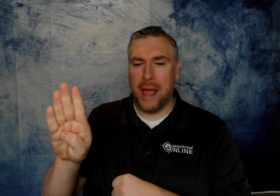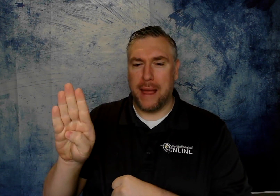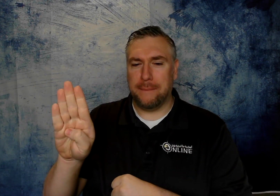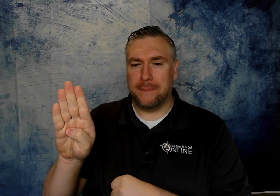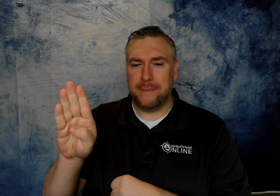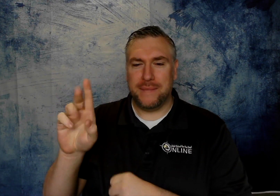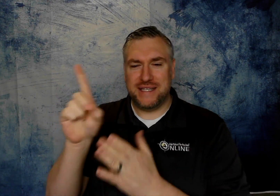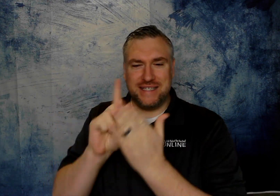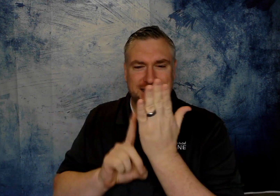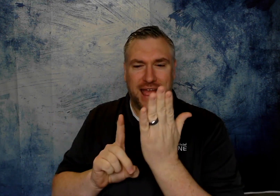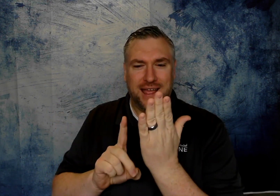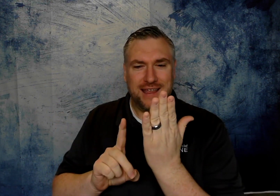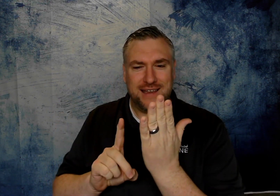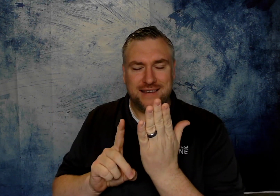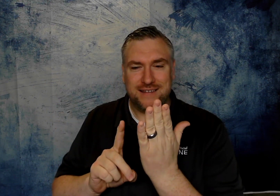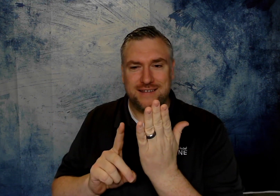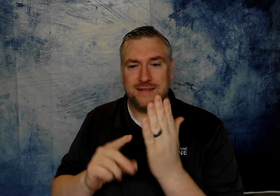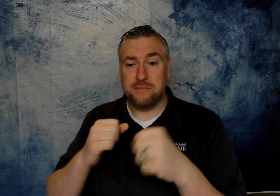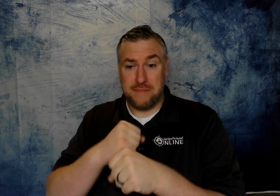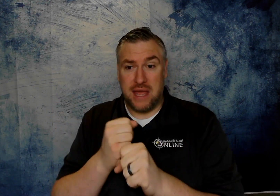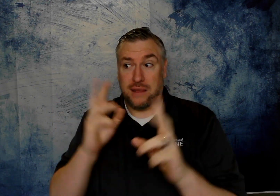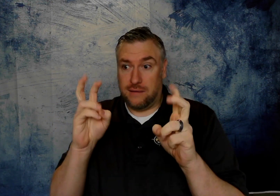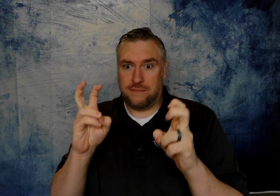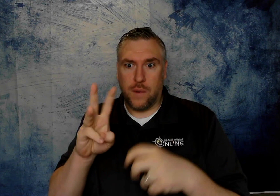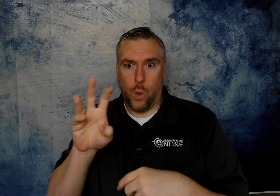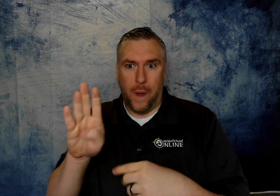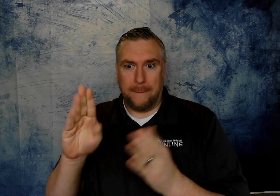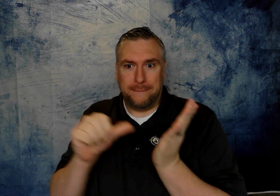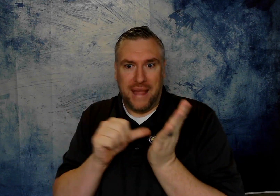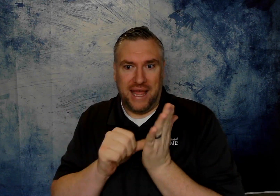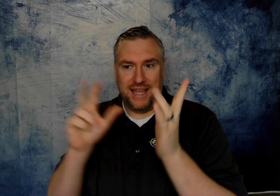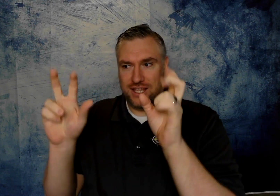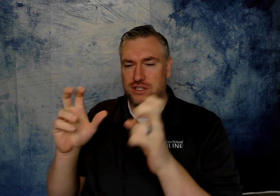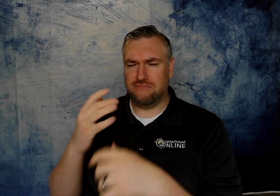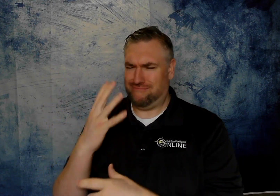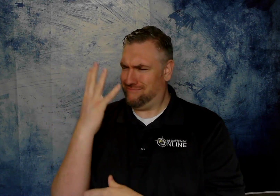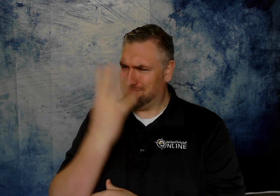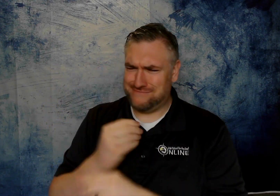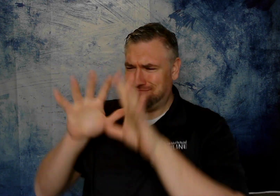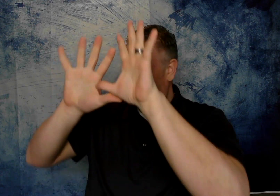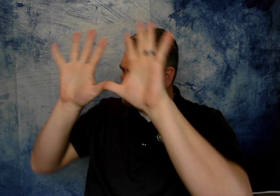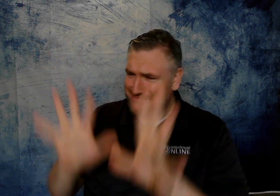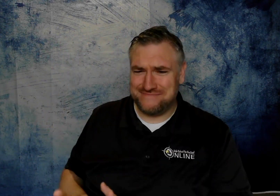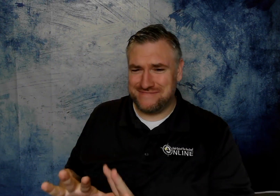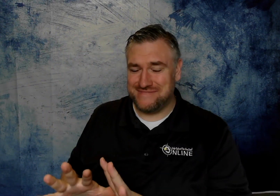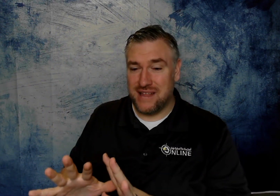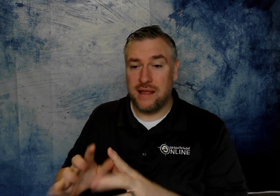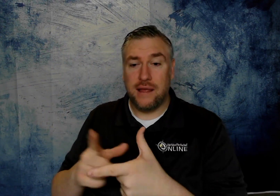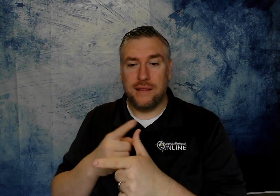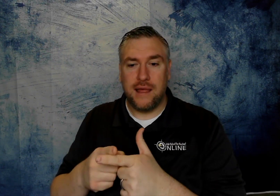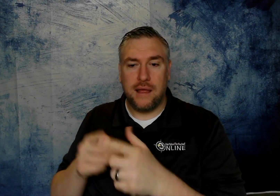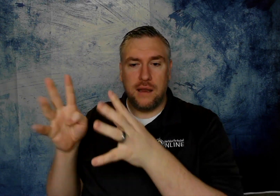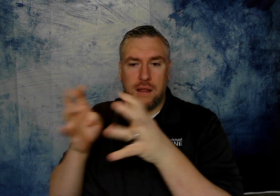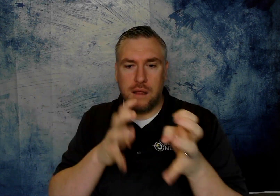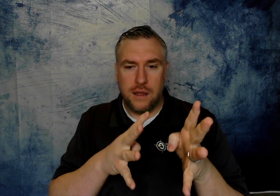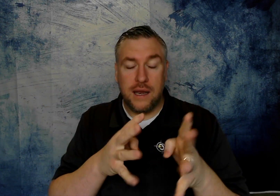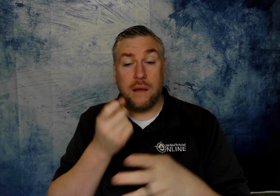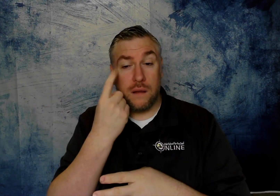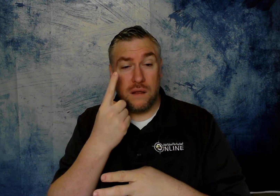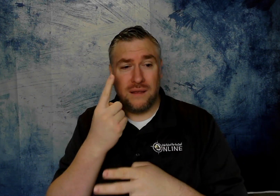nice, go for a web design. Make a web page, make it beautiful, make it really cool, and